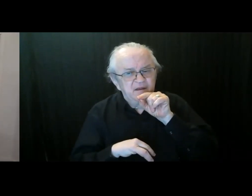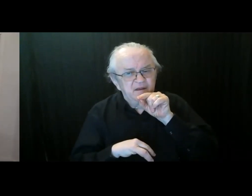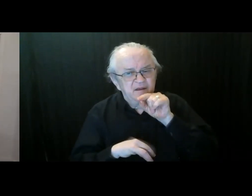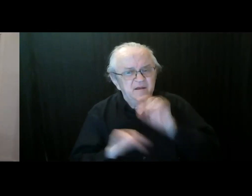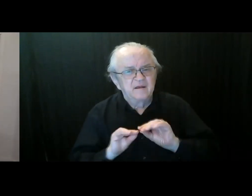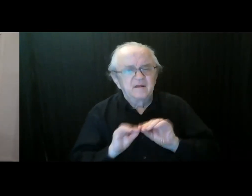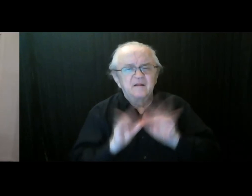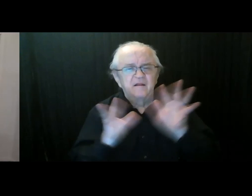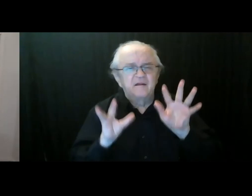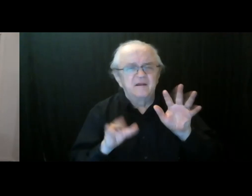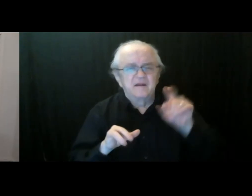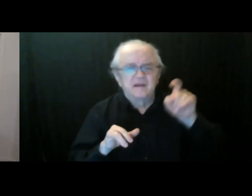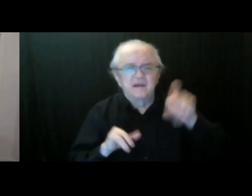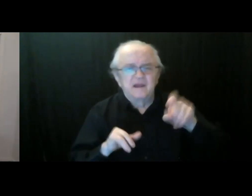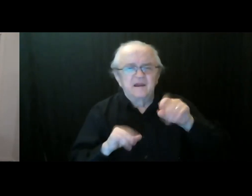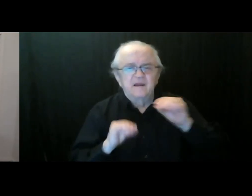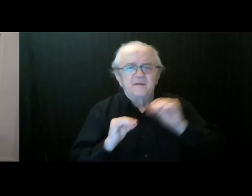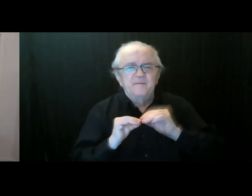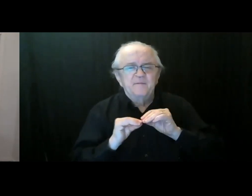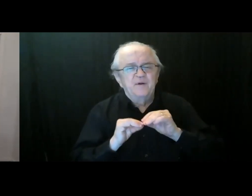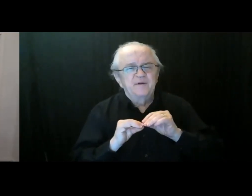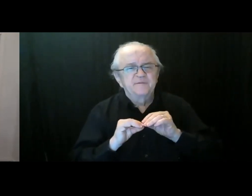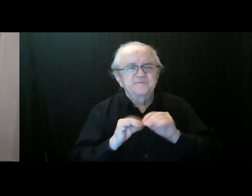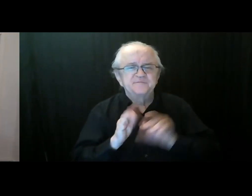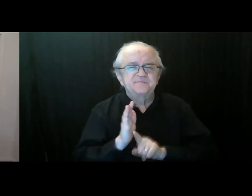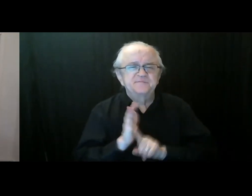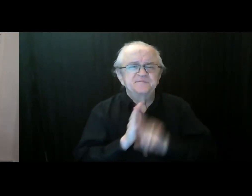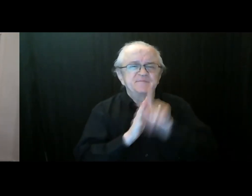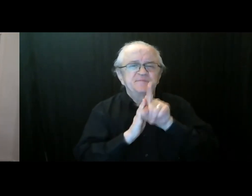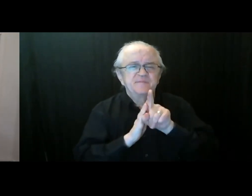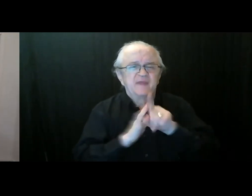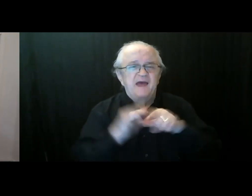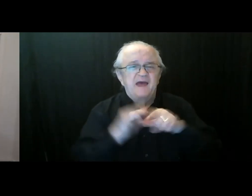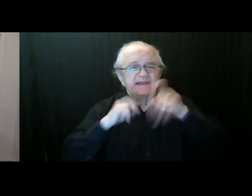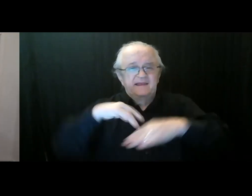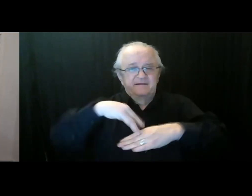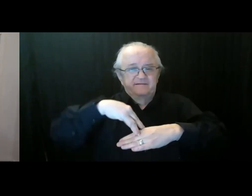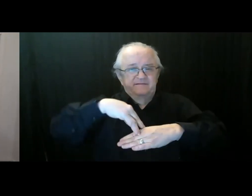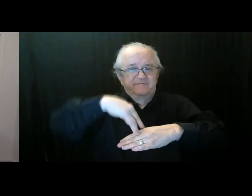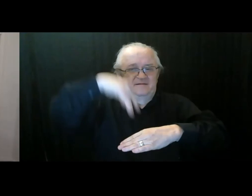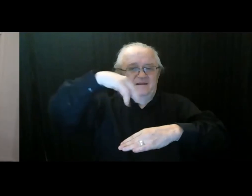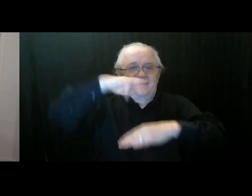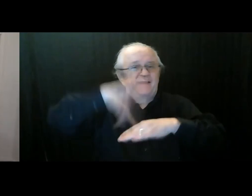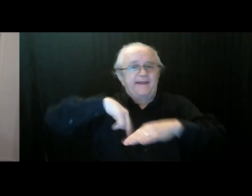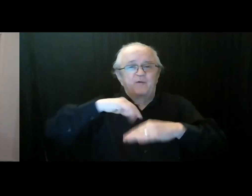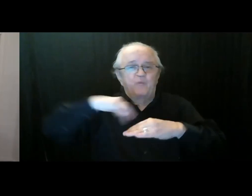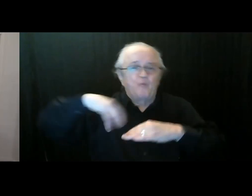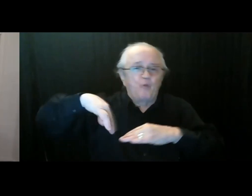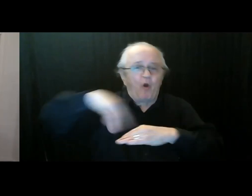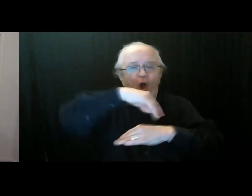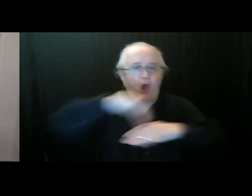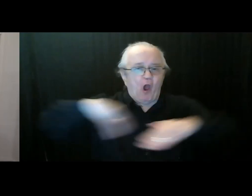Clearly, I needed more height. Just circling the yard, flapping my wings, was not going to do it for Dickie Peep.